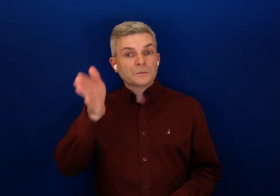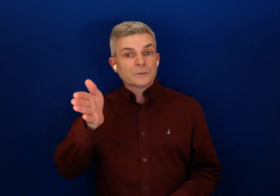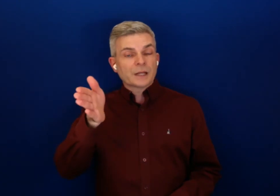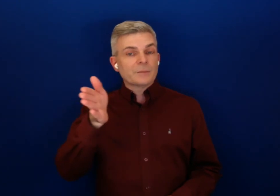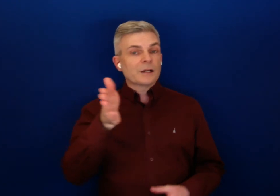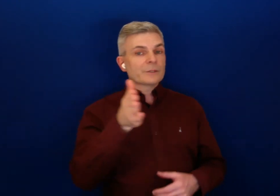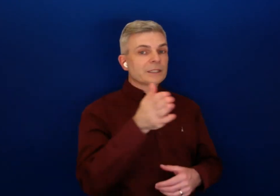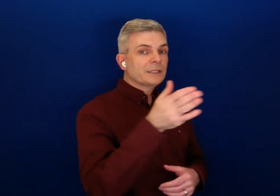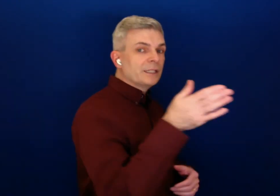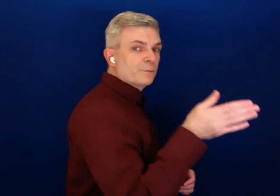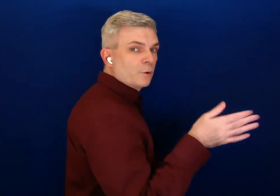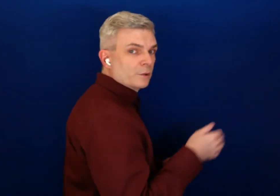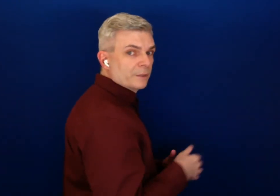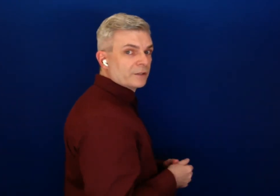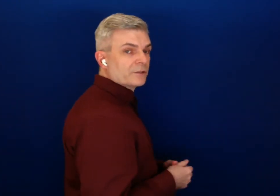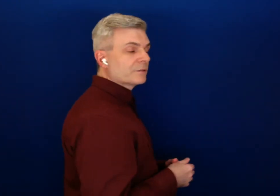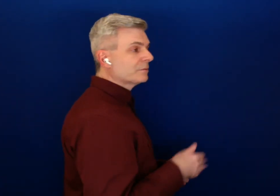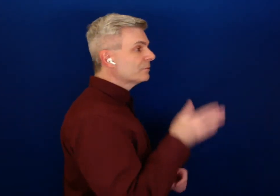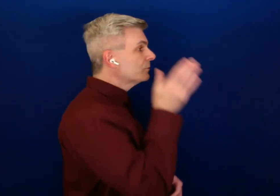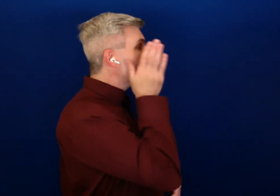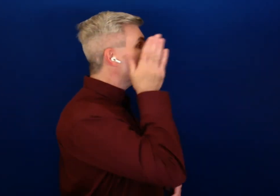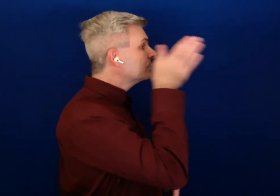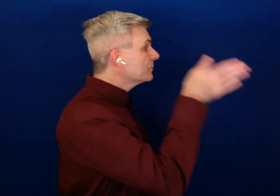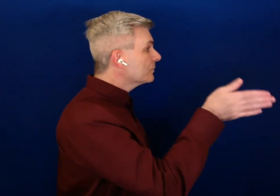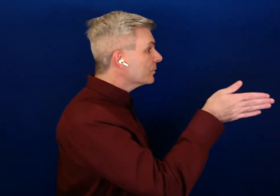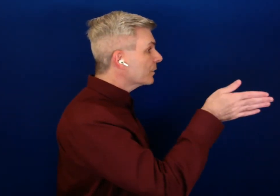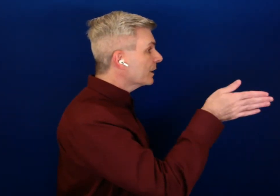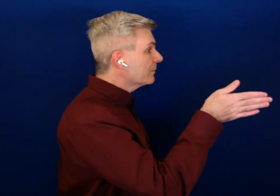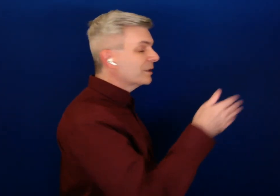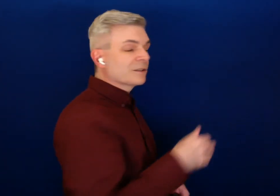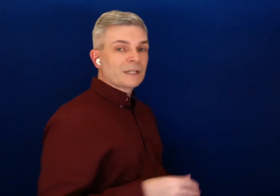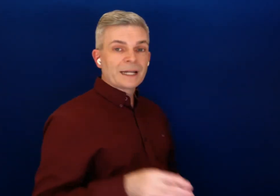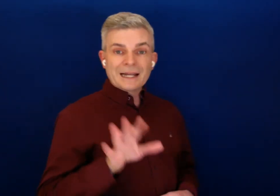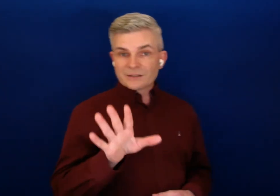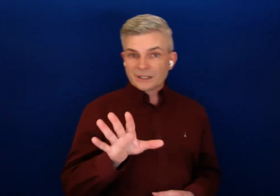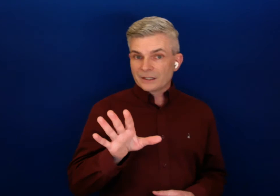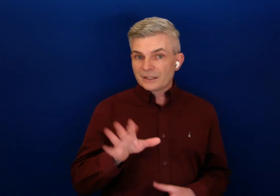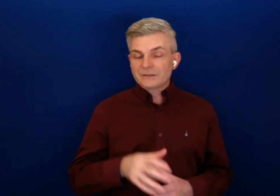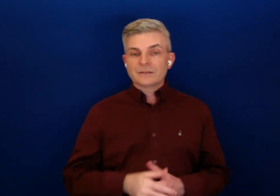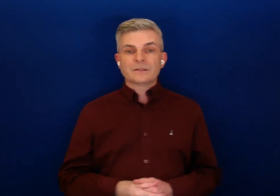but I'm not really leaning forward much, okay? Because I'm not asking yet.